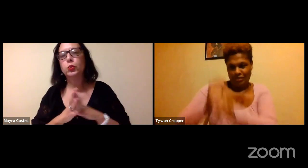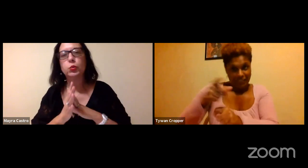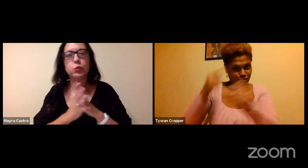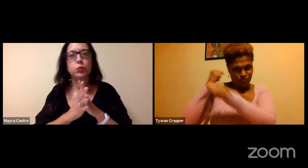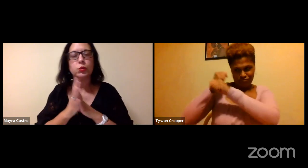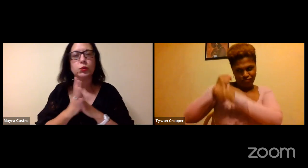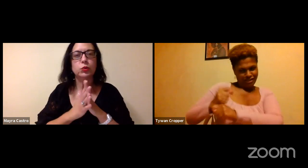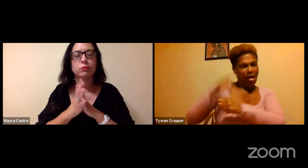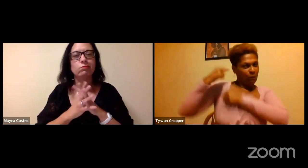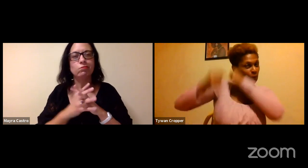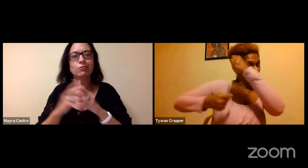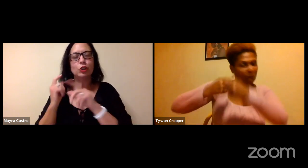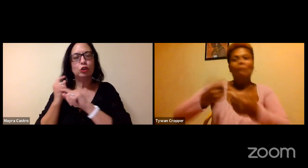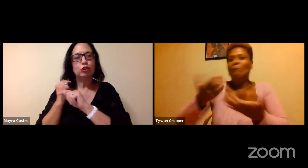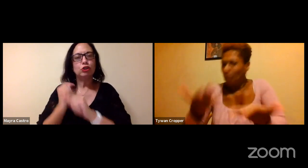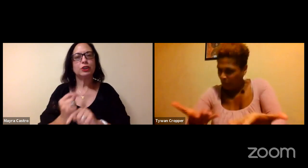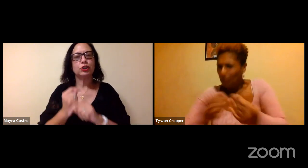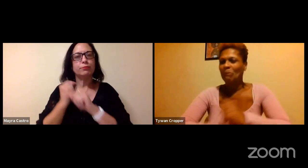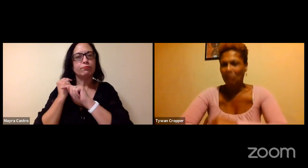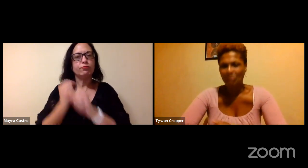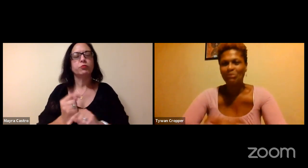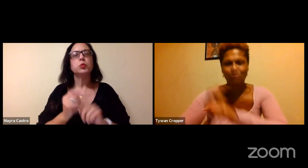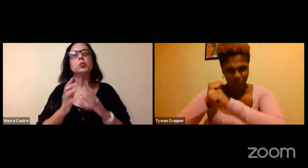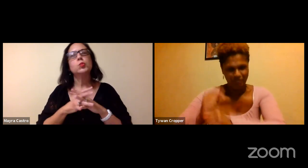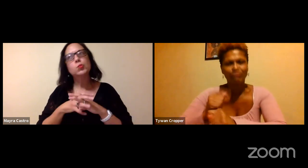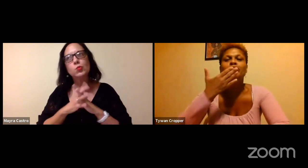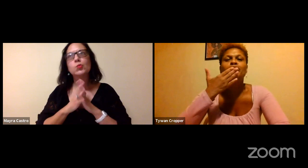So traditions, Sawan.